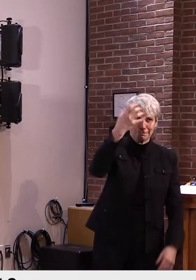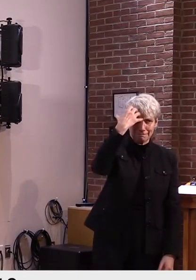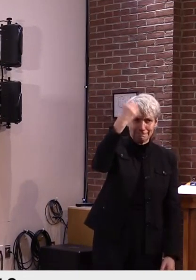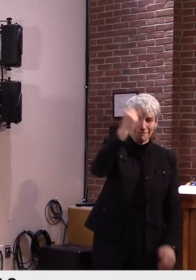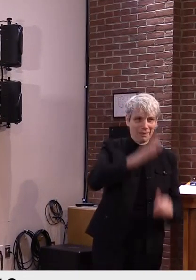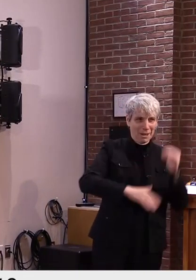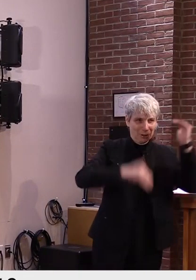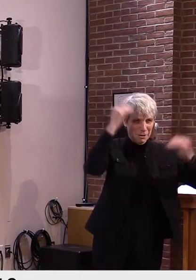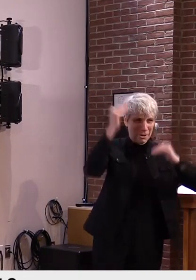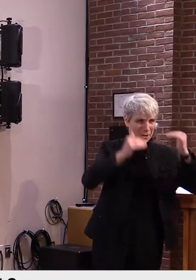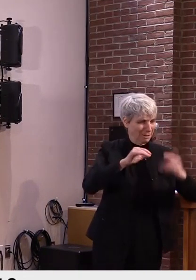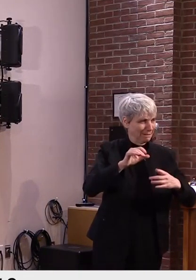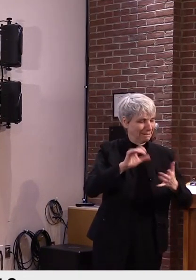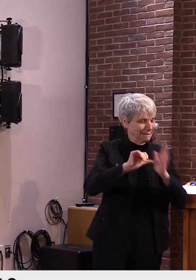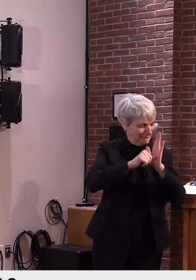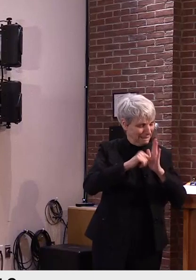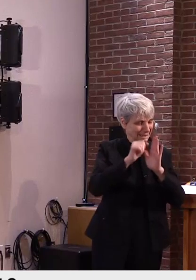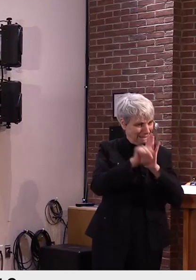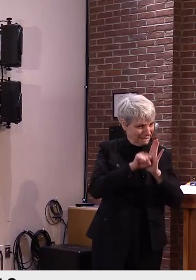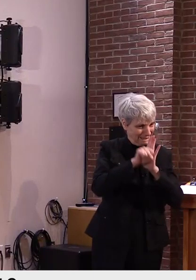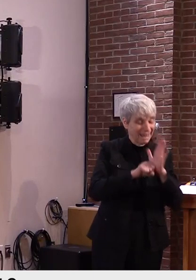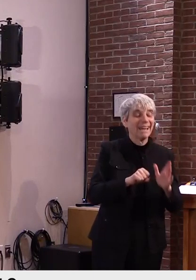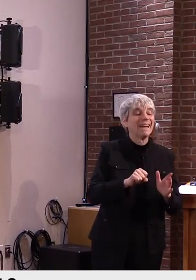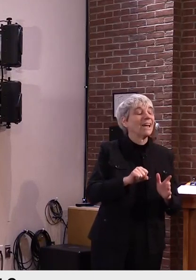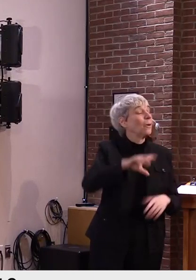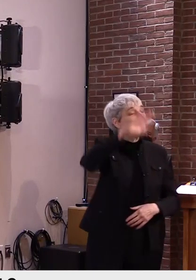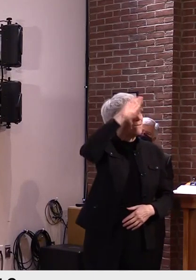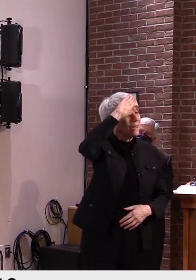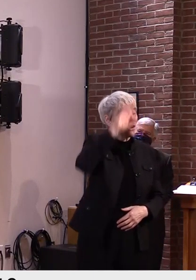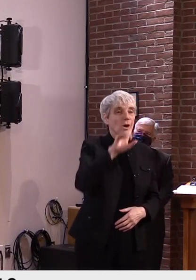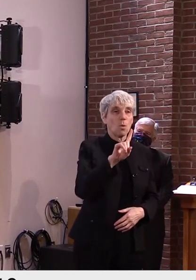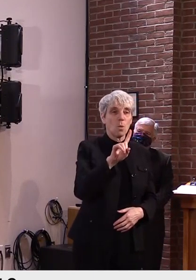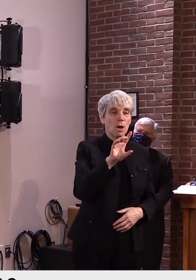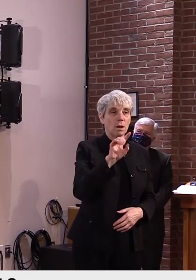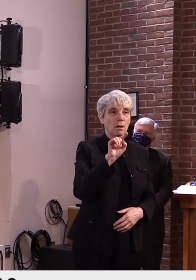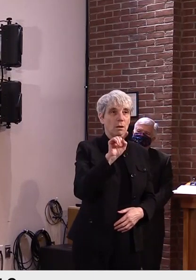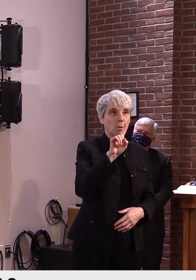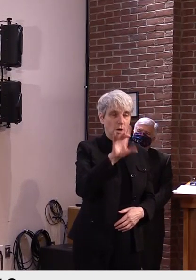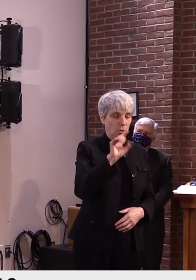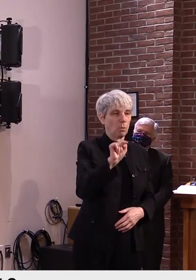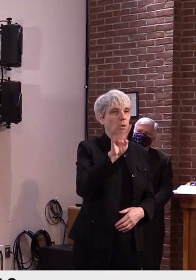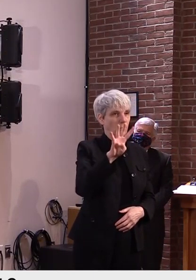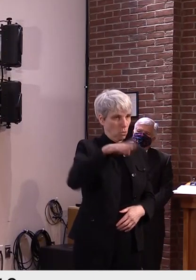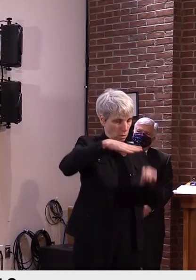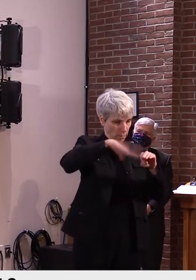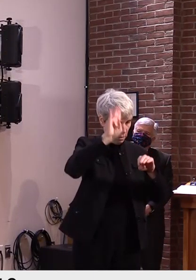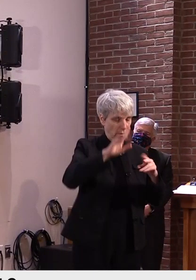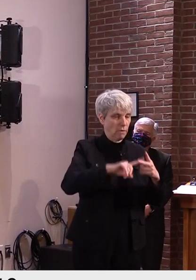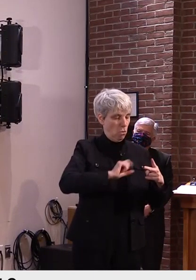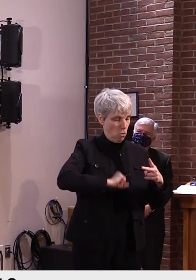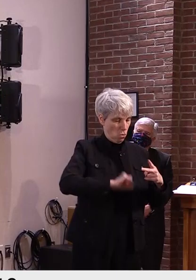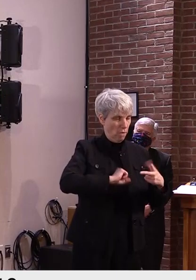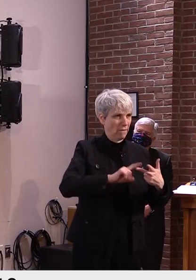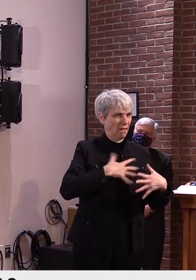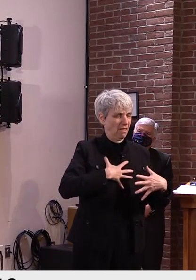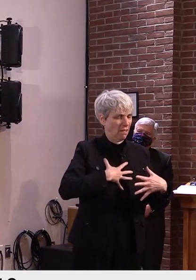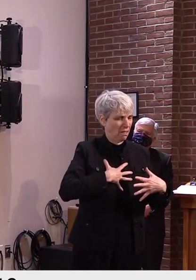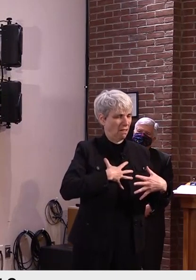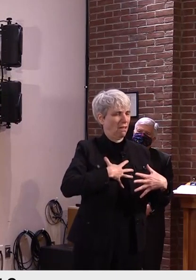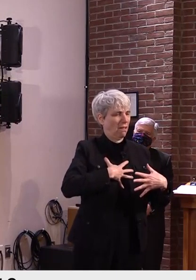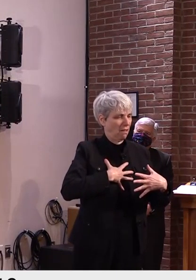adults now. Fever, 100.4 or higher. Cough, shortness of breath or difficulty